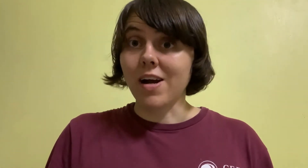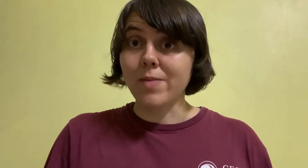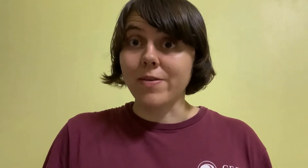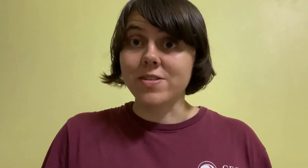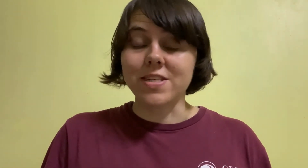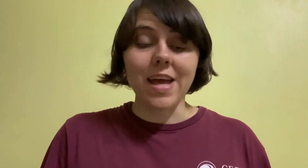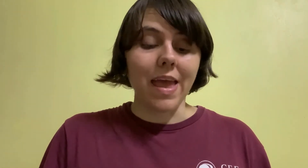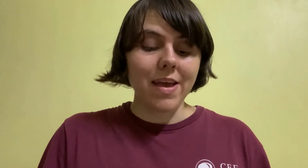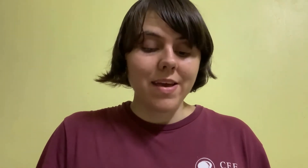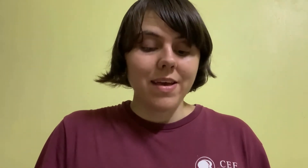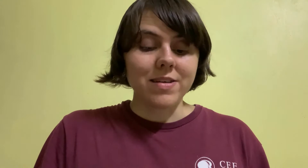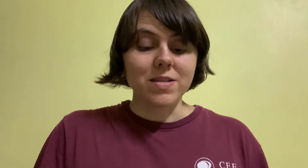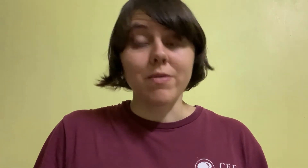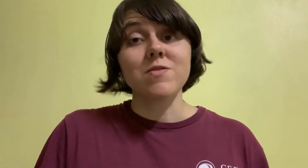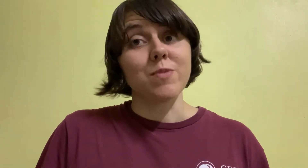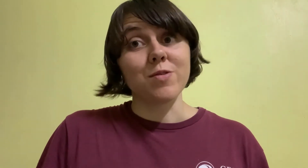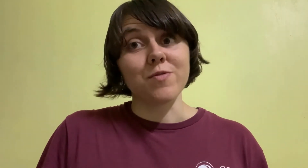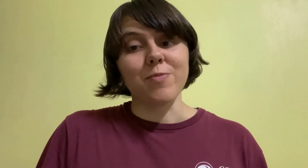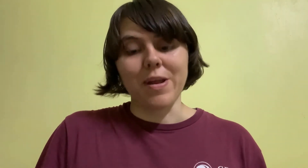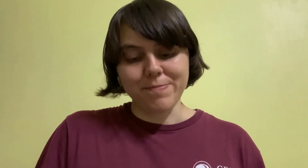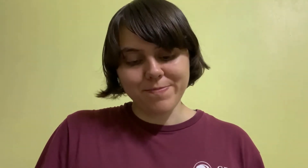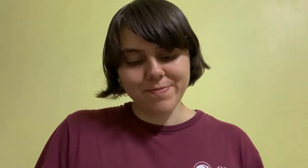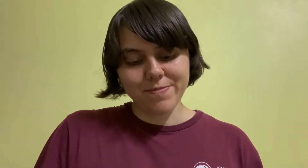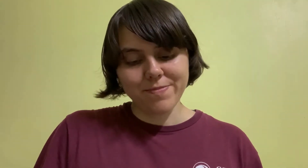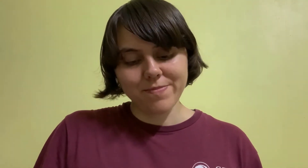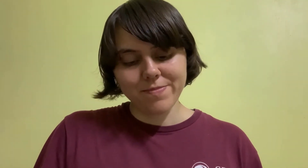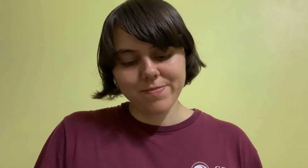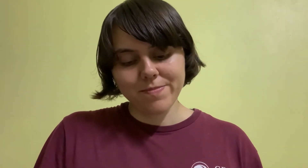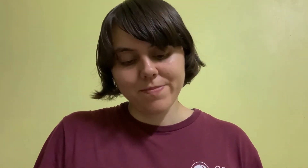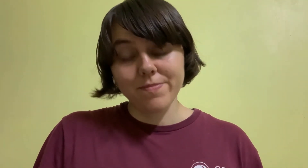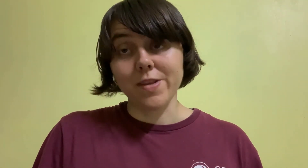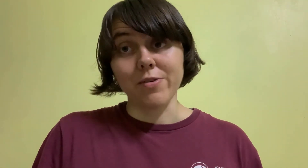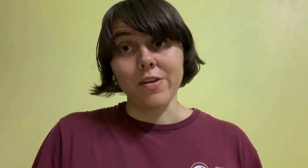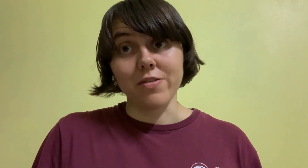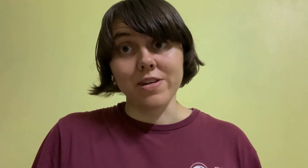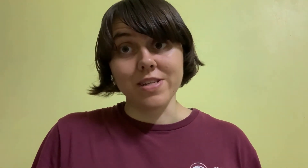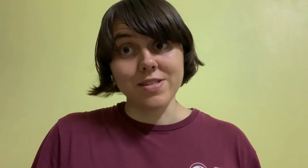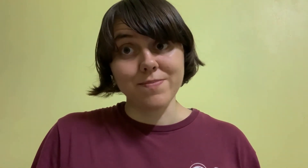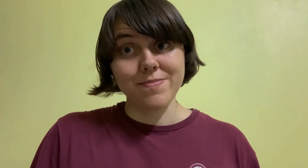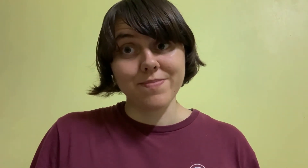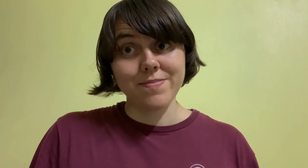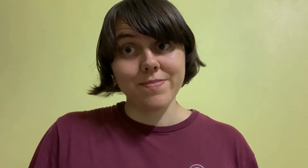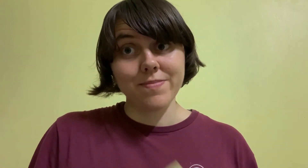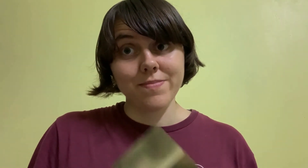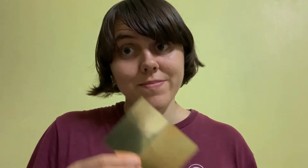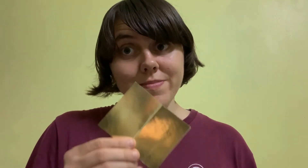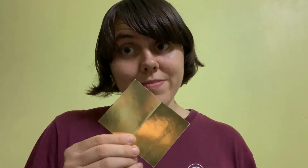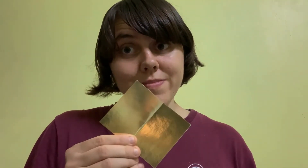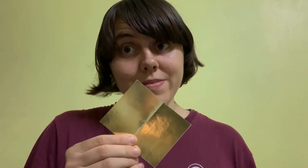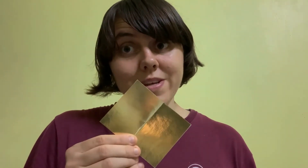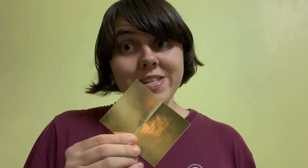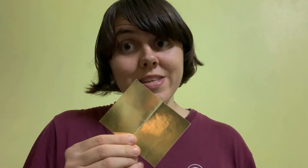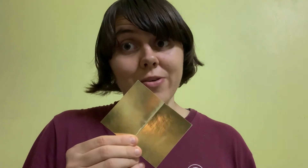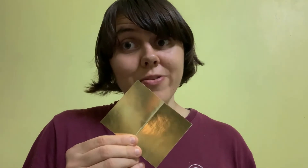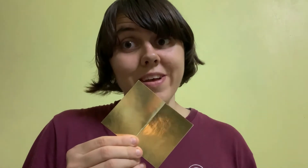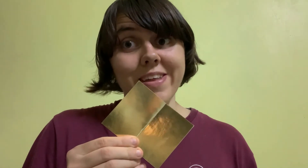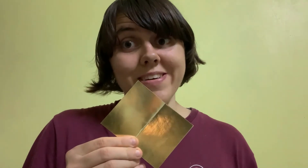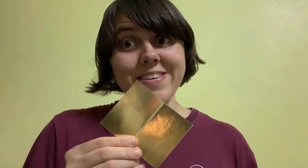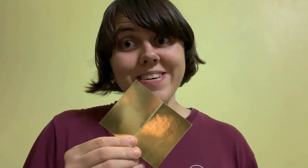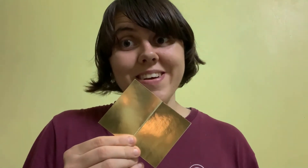about today is the most beautiful one. You want to know what it is? It's the gold color.